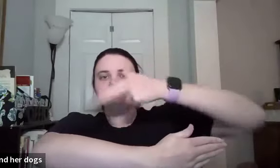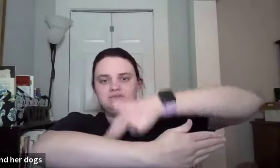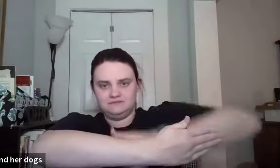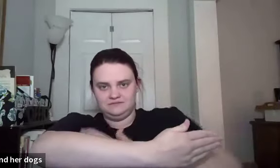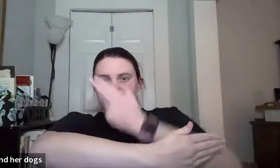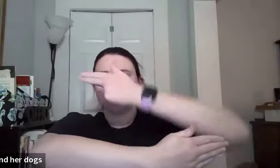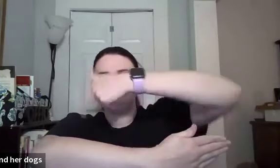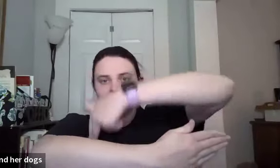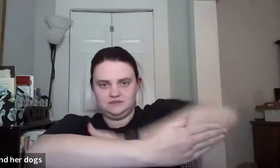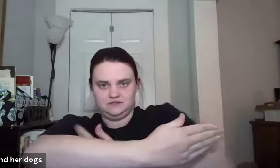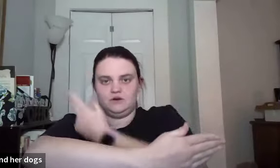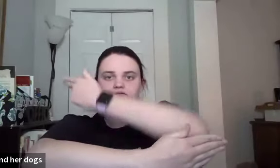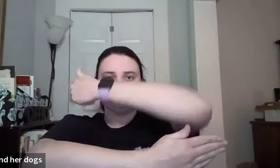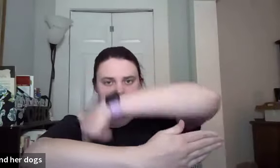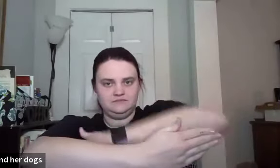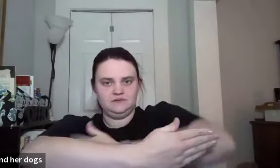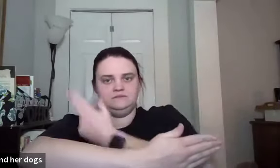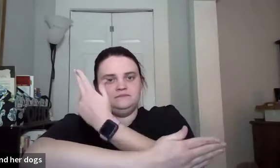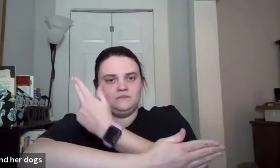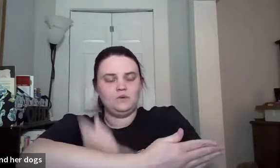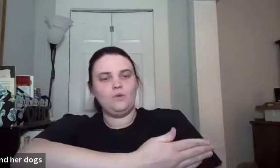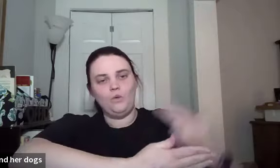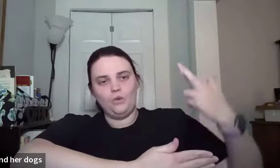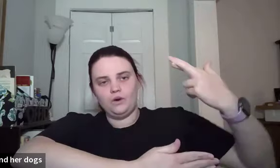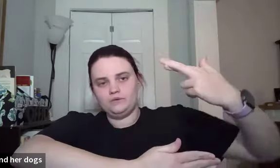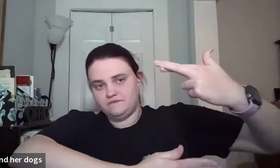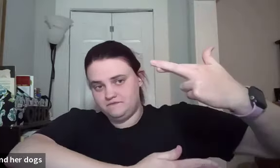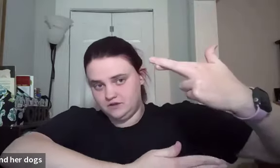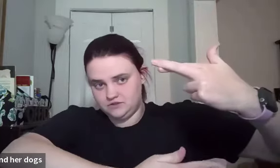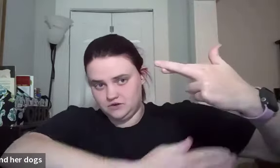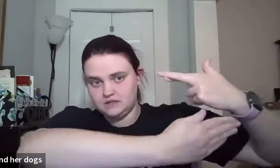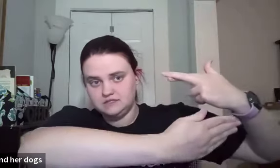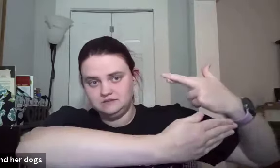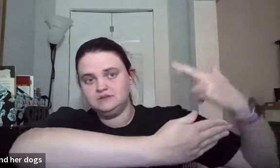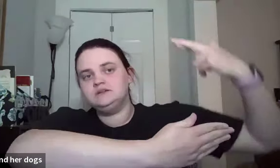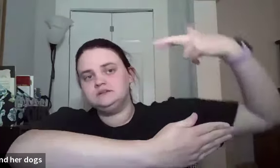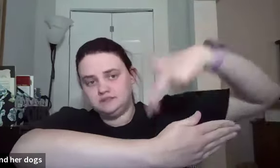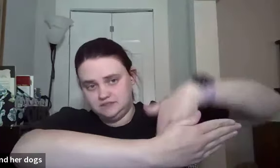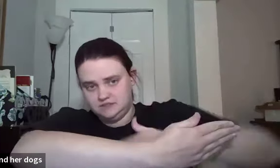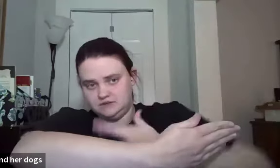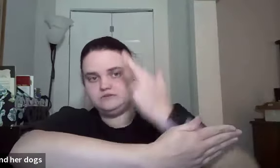dolphin, dolphin, or with the fingers crossed,